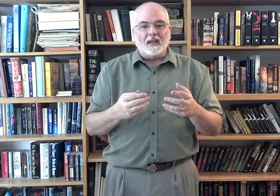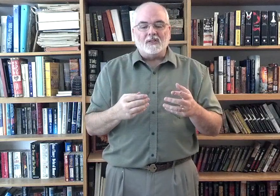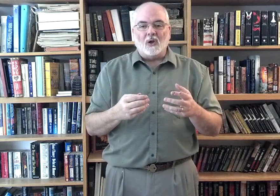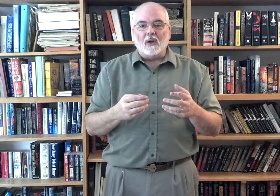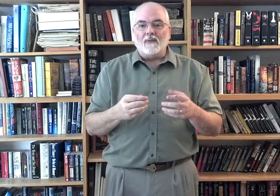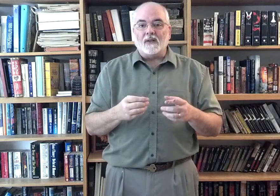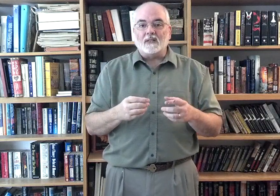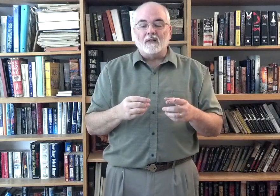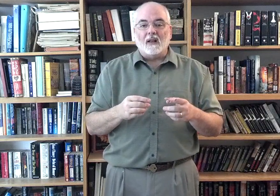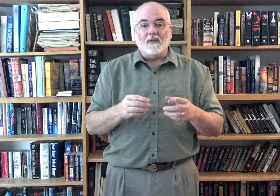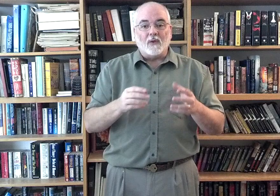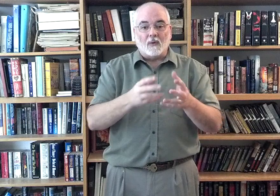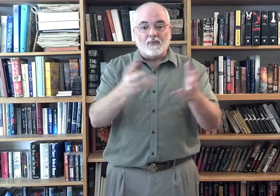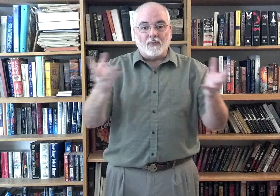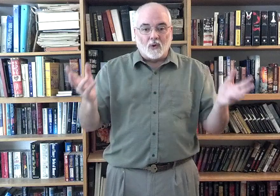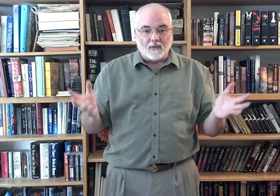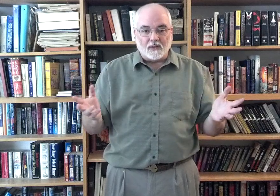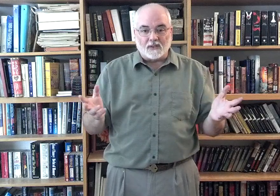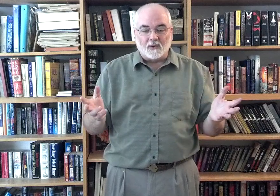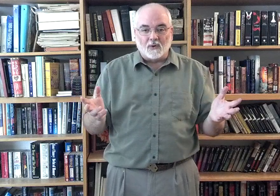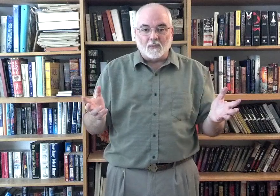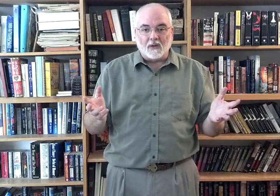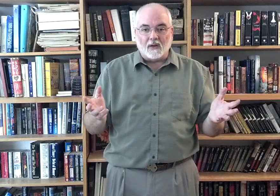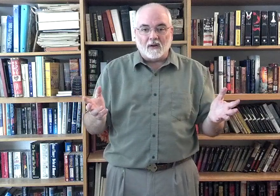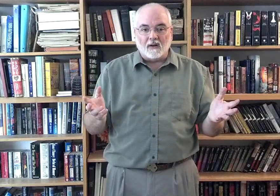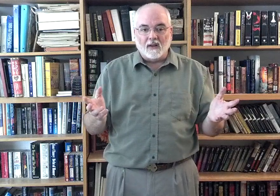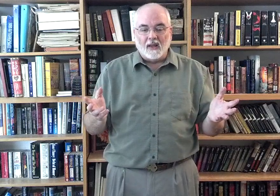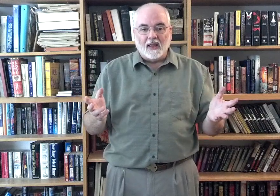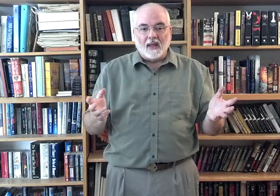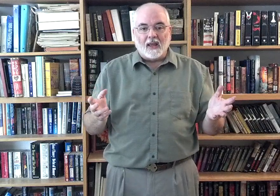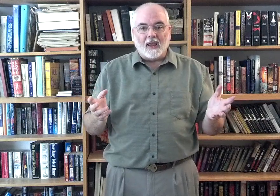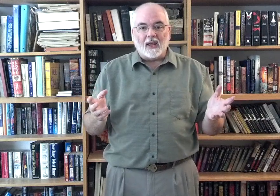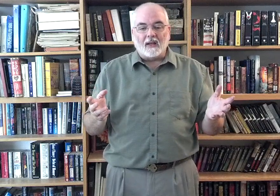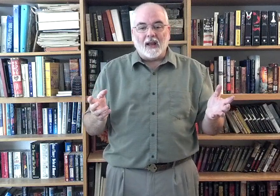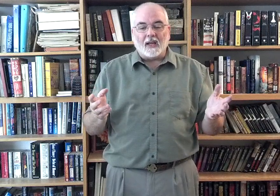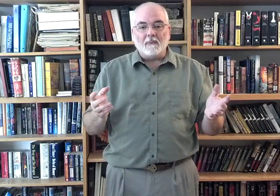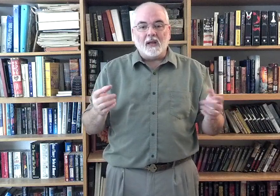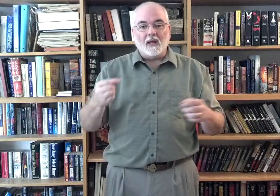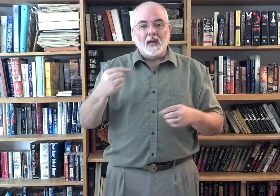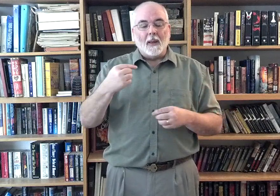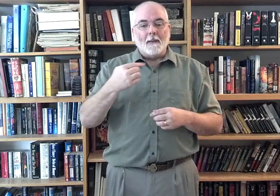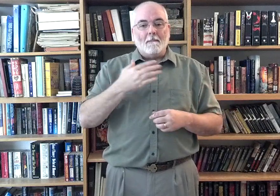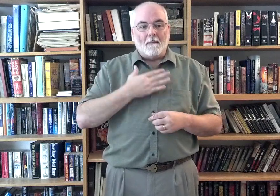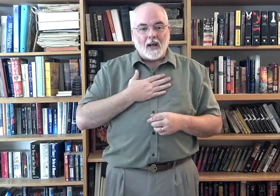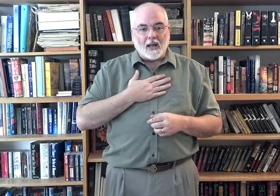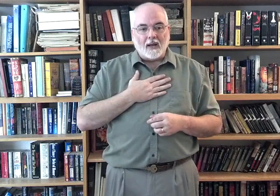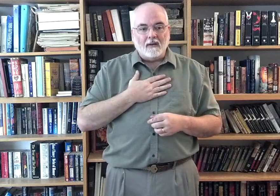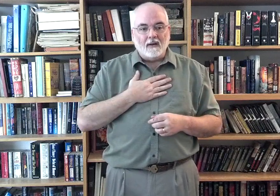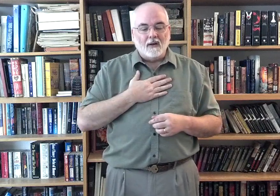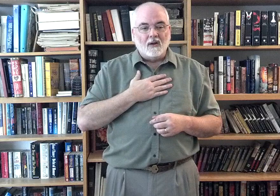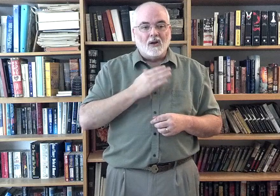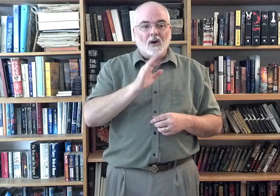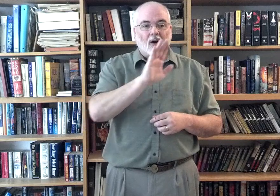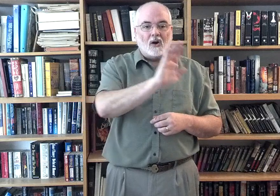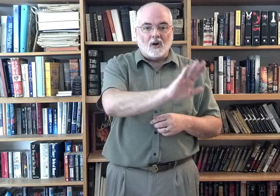so if it's, if there were four of us in the room here, and that could be mine,